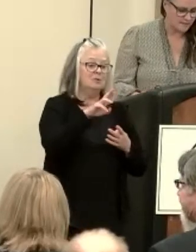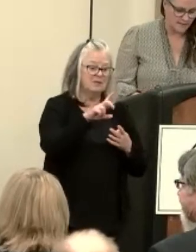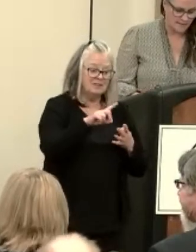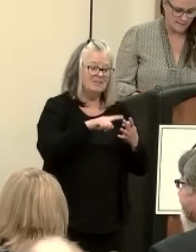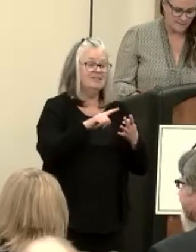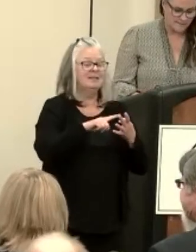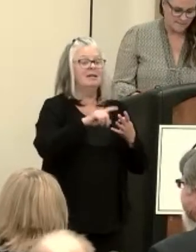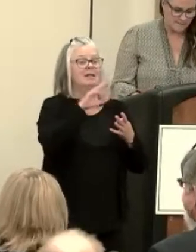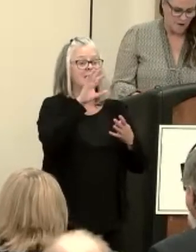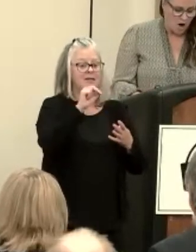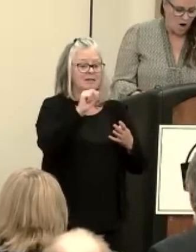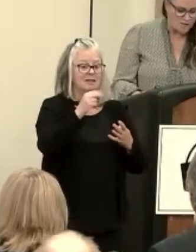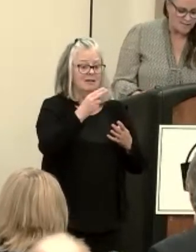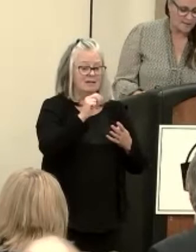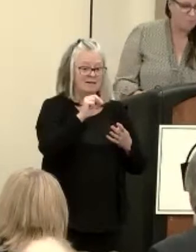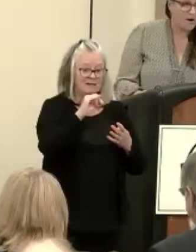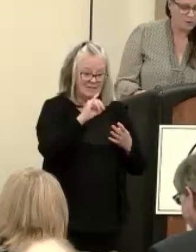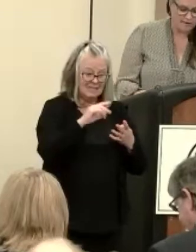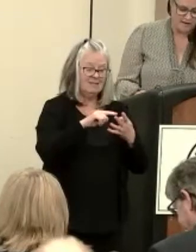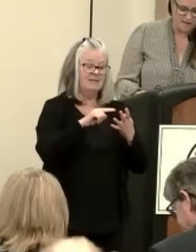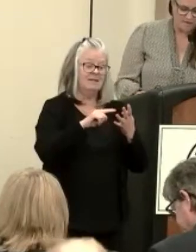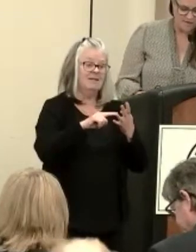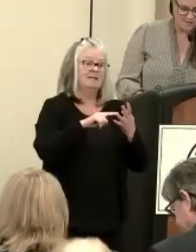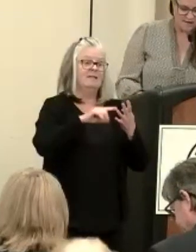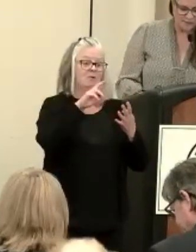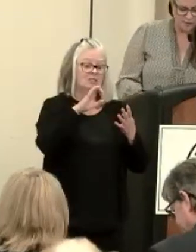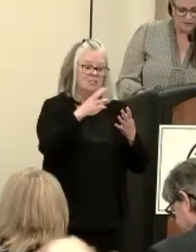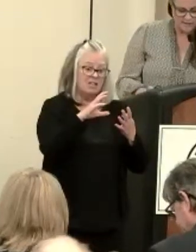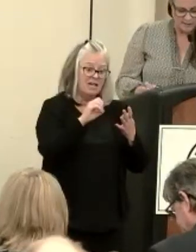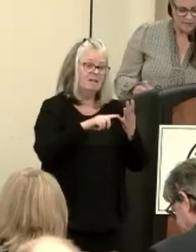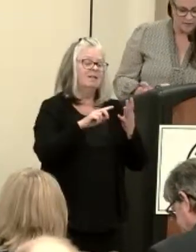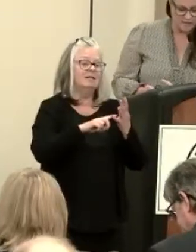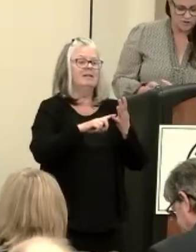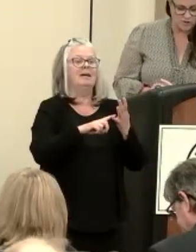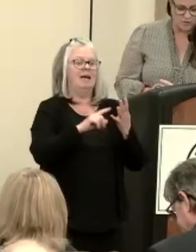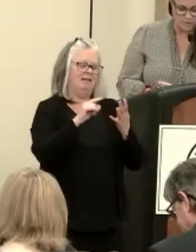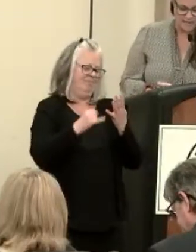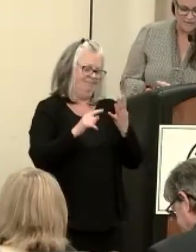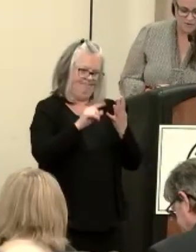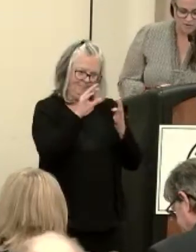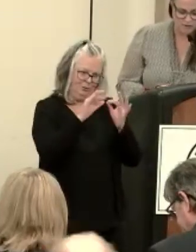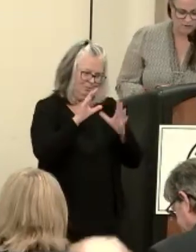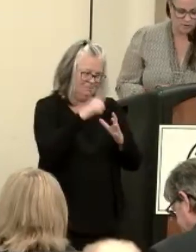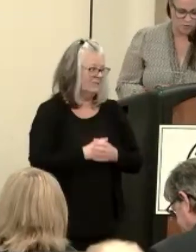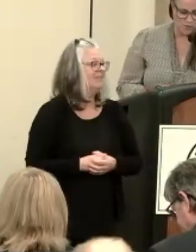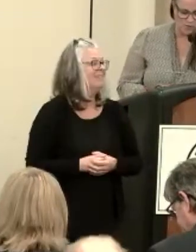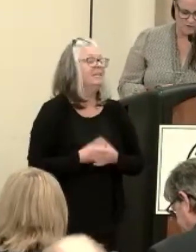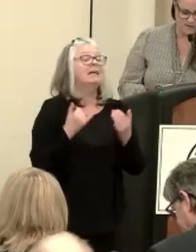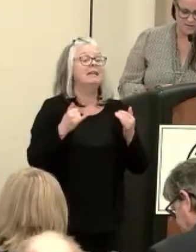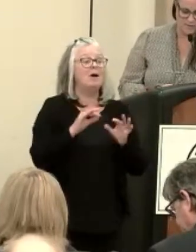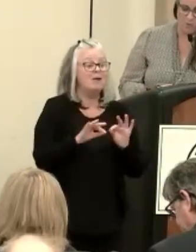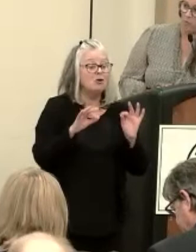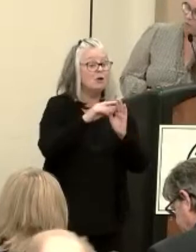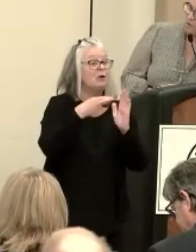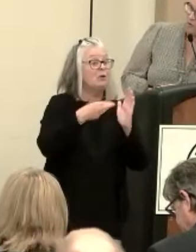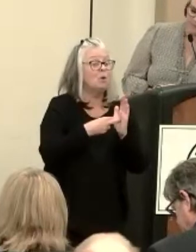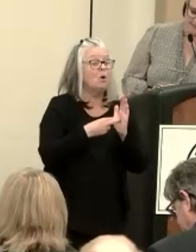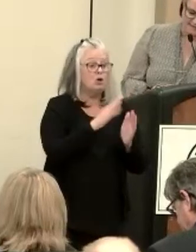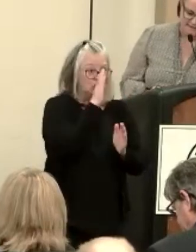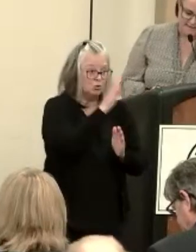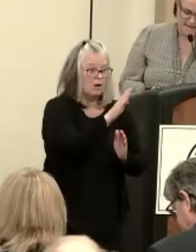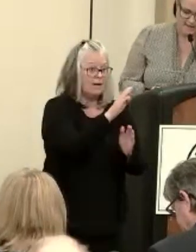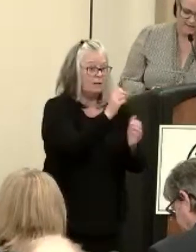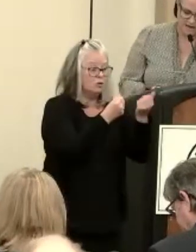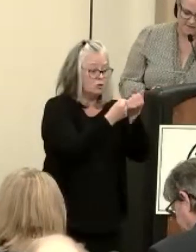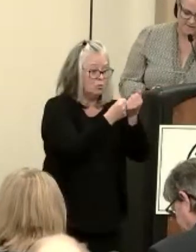Gibson. Our second priority this afternoon, our second priority issue relates to the critical role that direct support workers